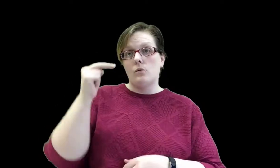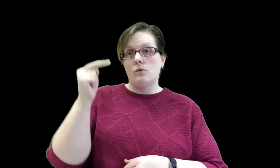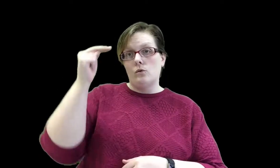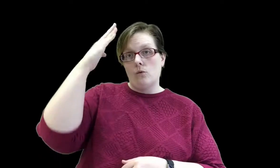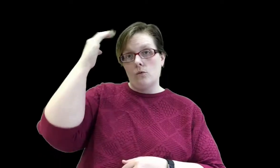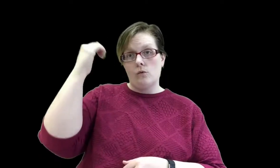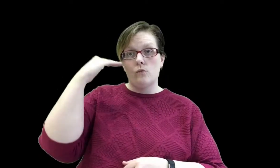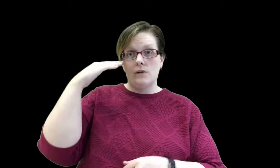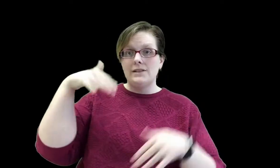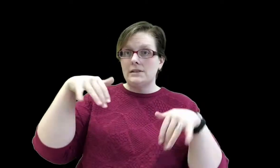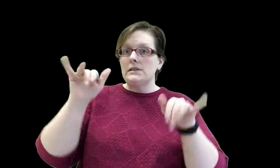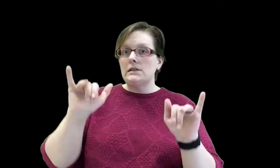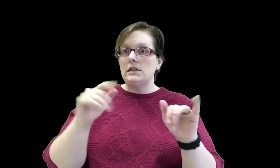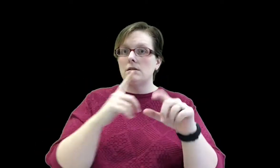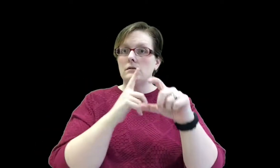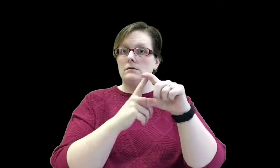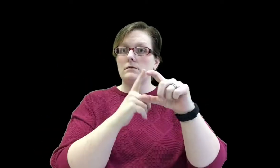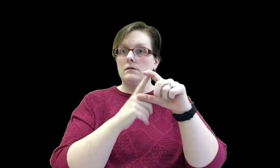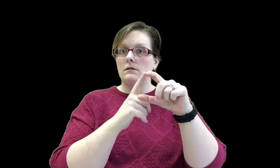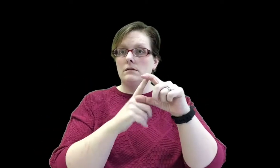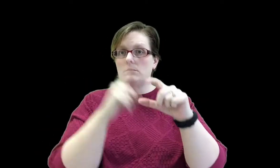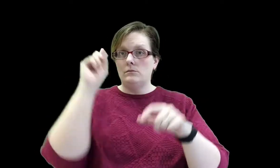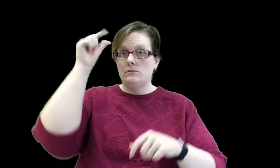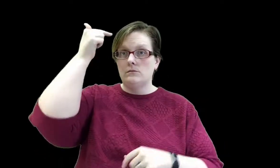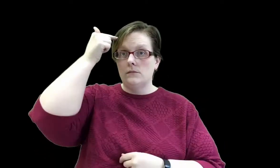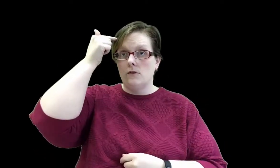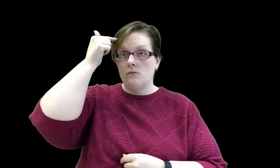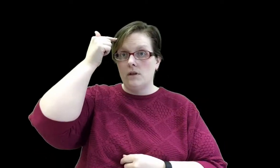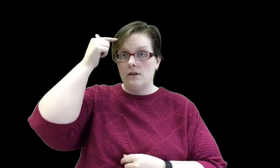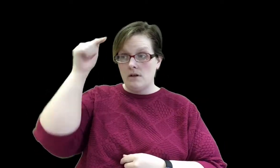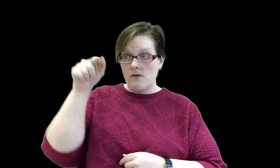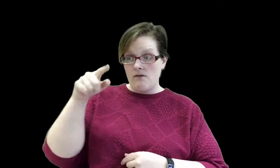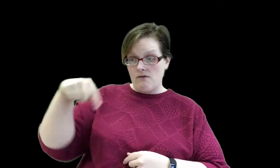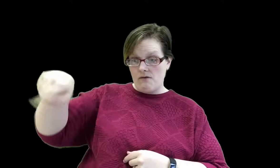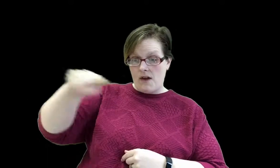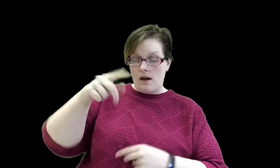So now, in North Korea, there's still a communist government.